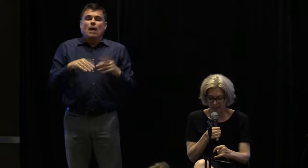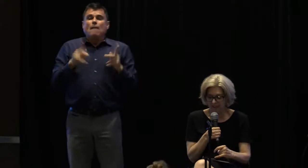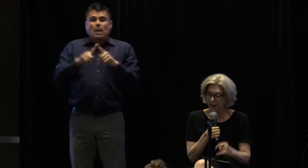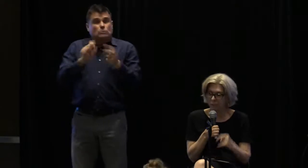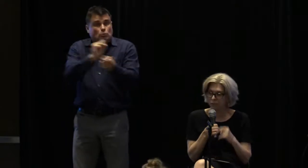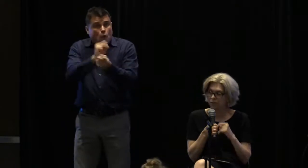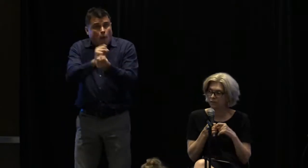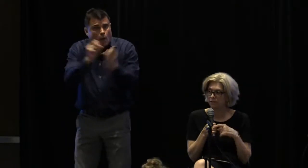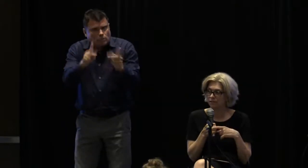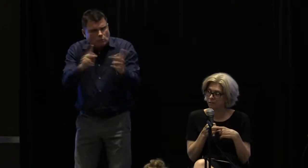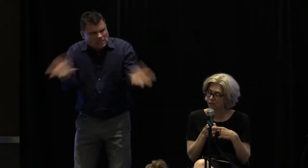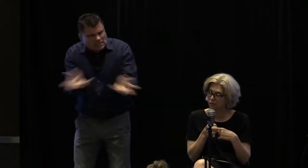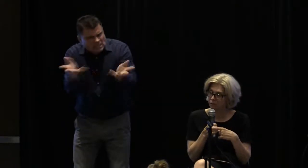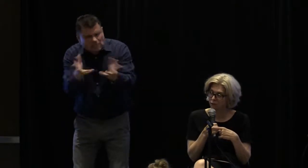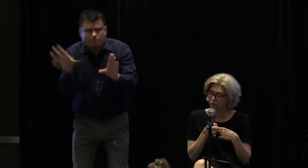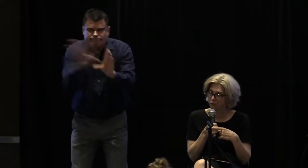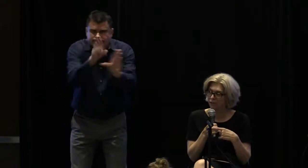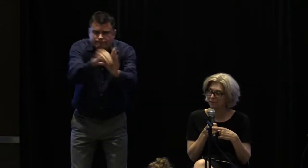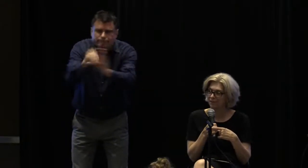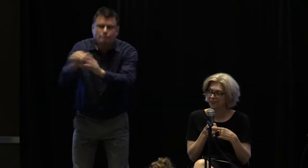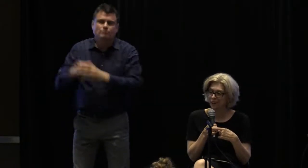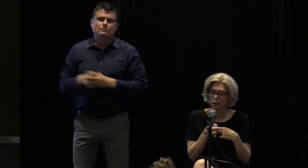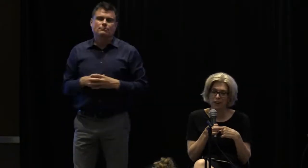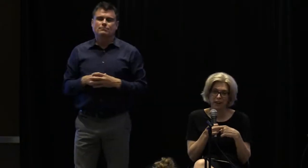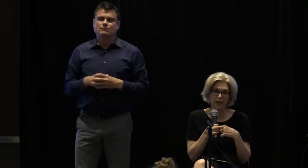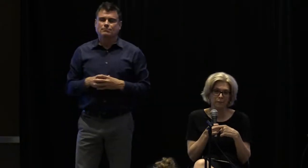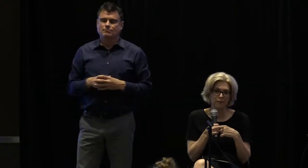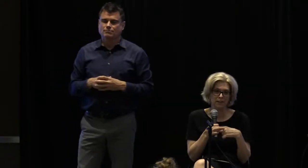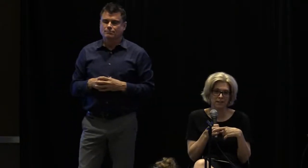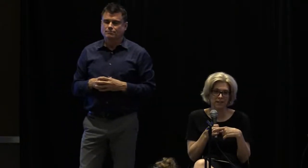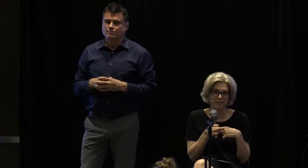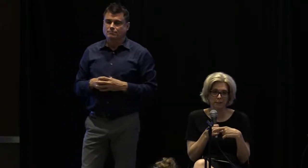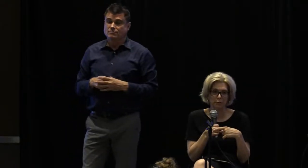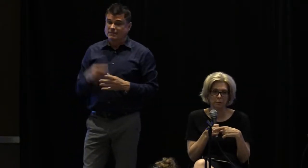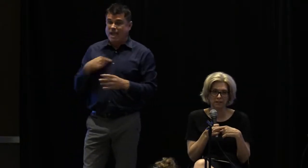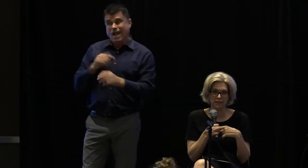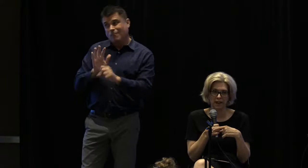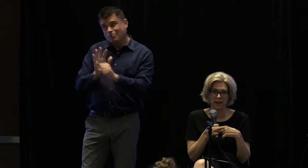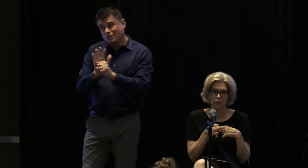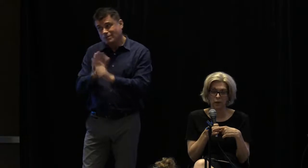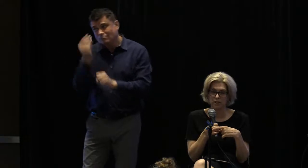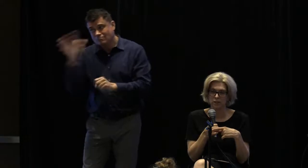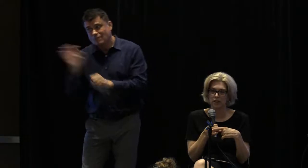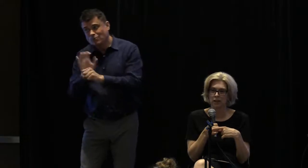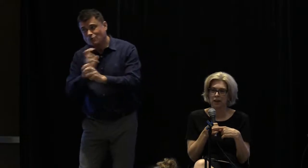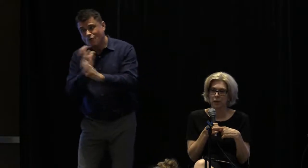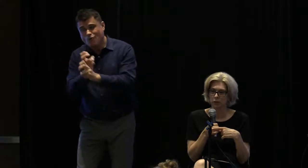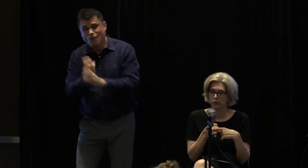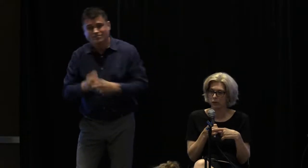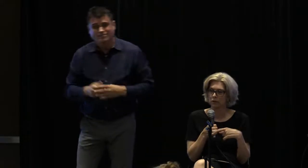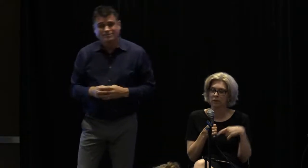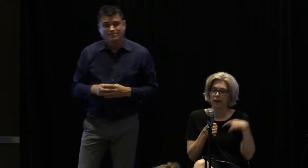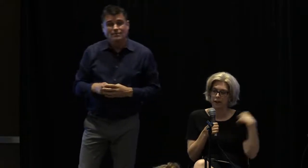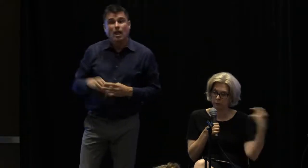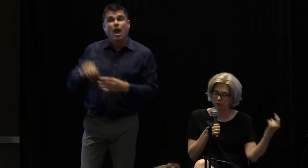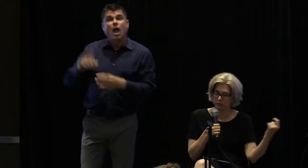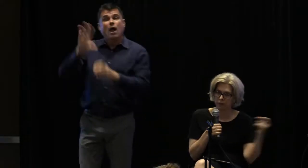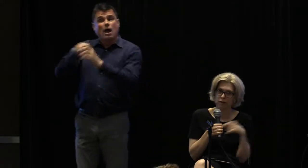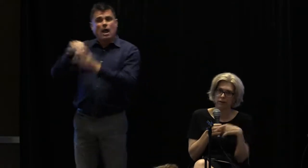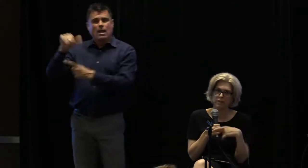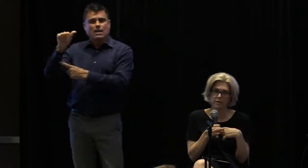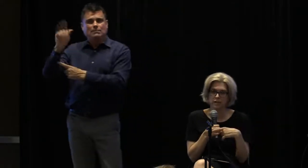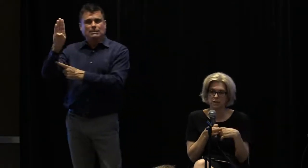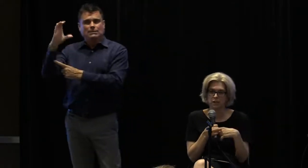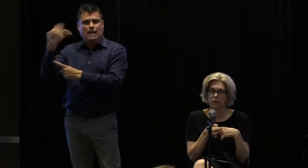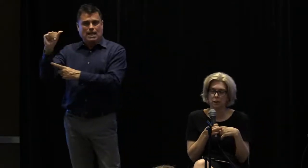And I pushed the minister further when it came to the Accessible BC Act, which I will note, as with the